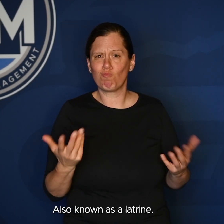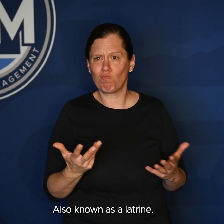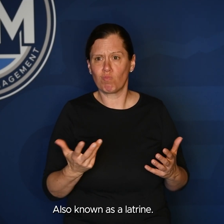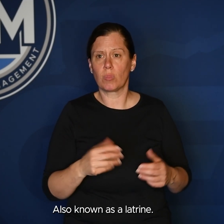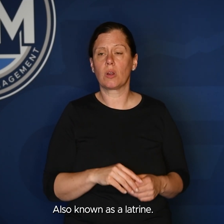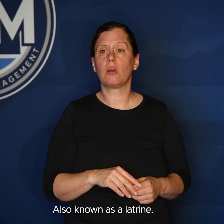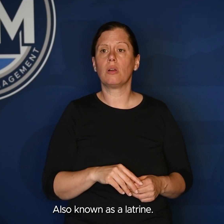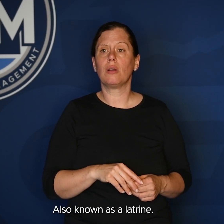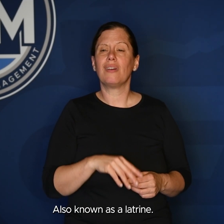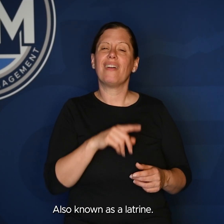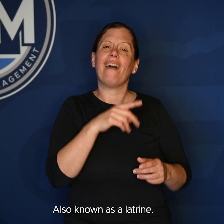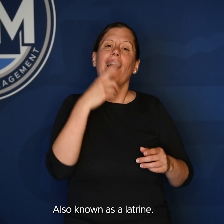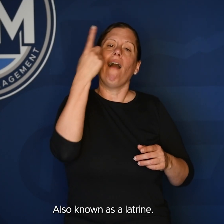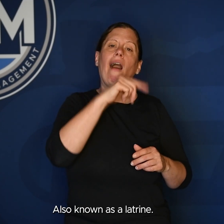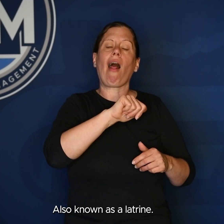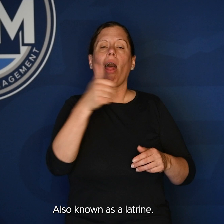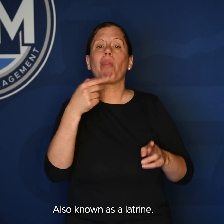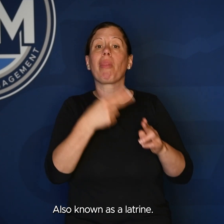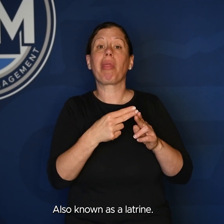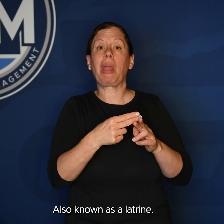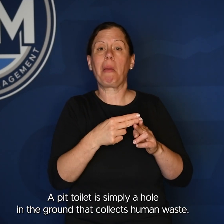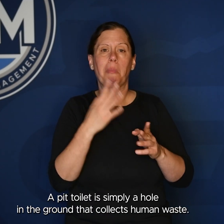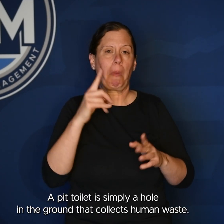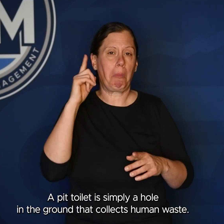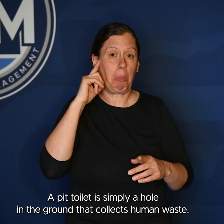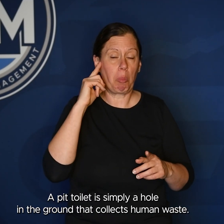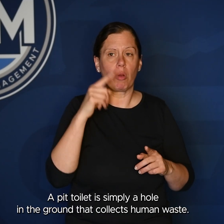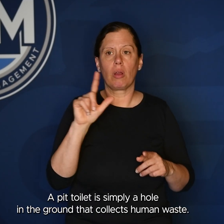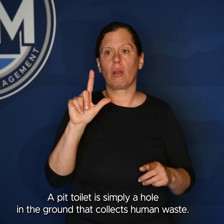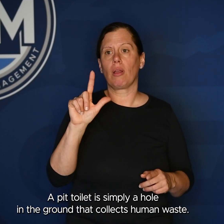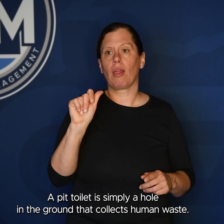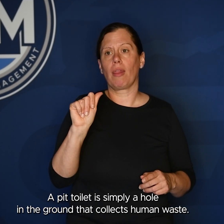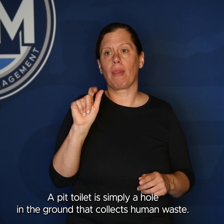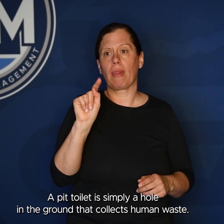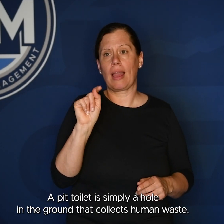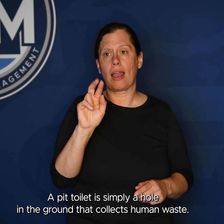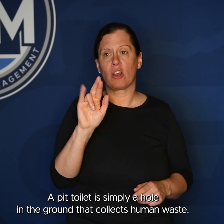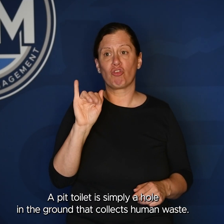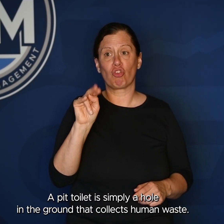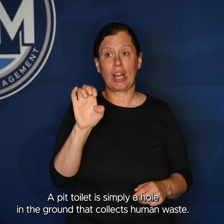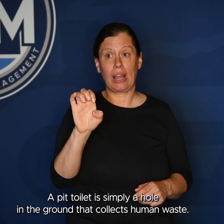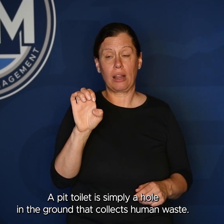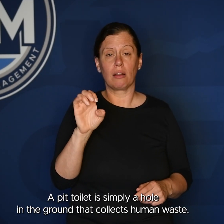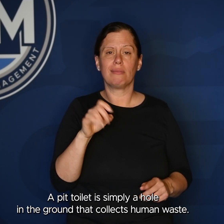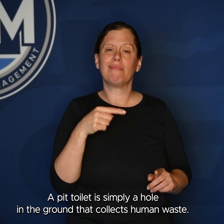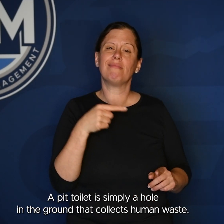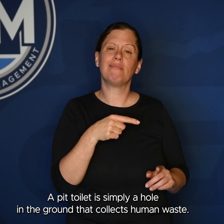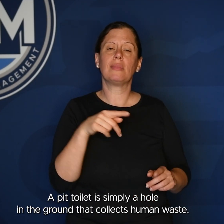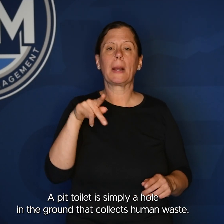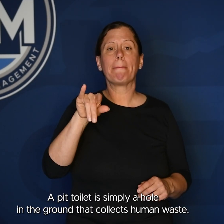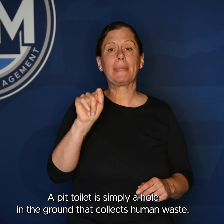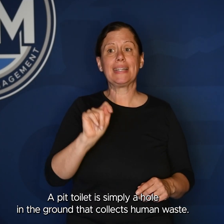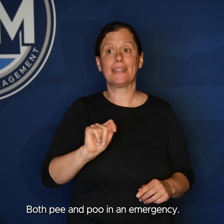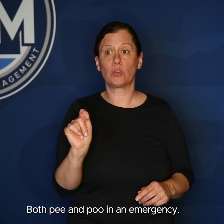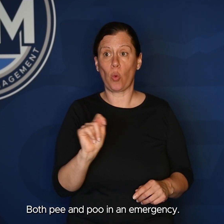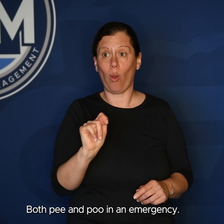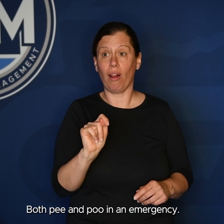Also known as a latrine, a pit toilet is simply a hole in the ground that collects human waste, both pee